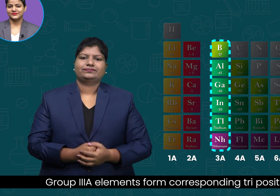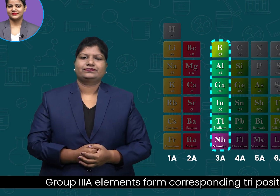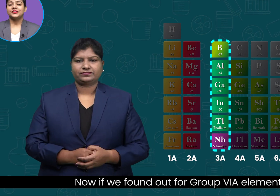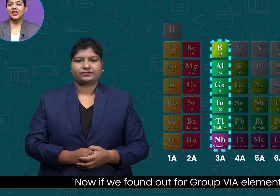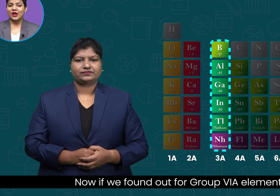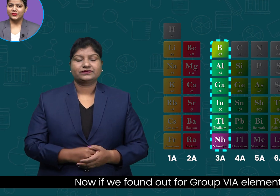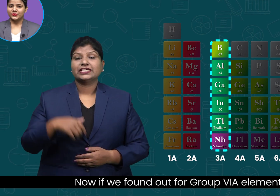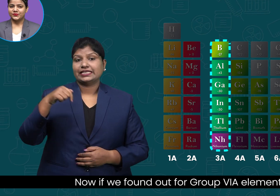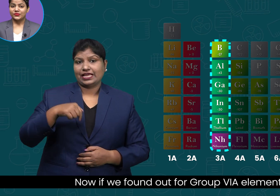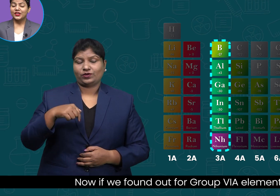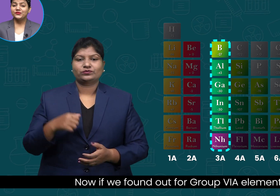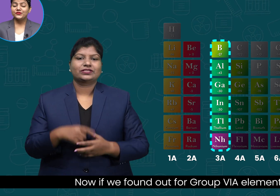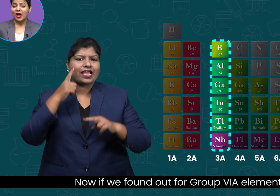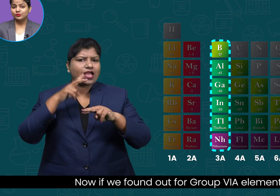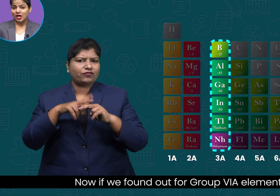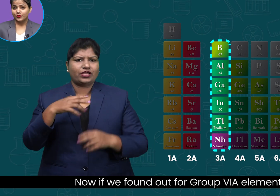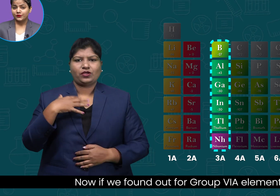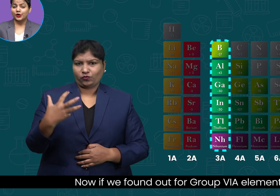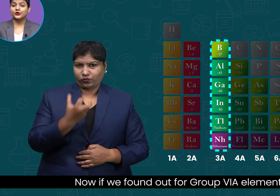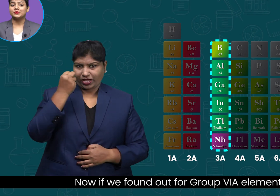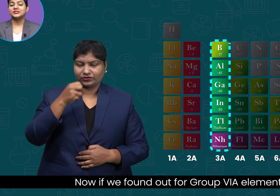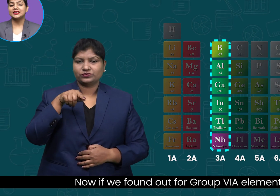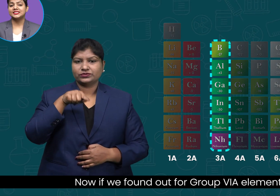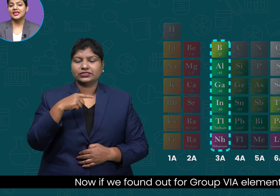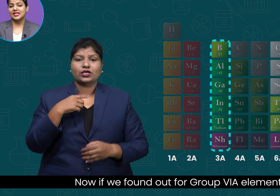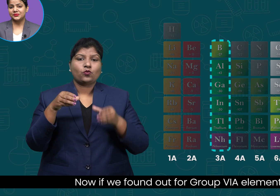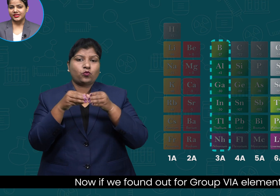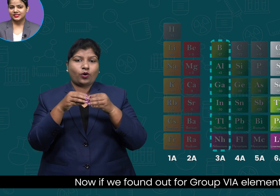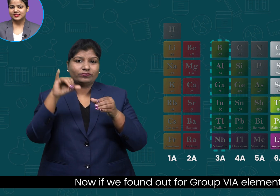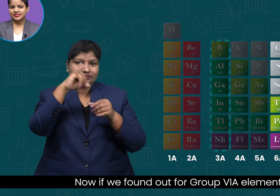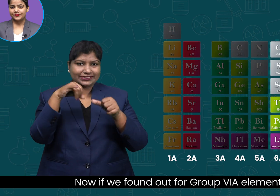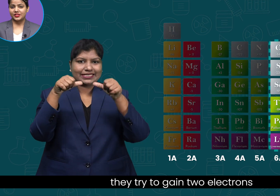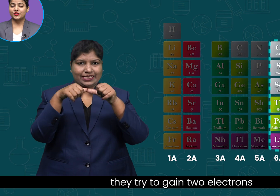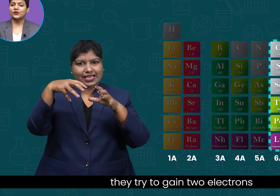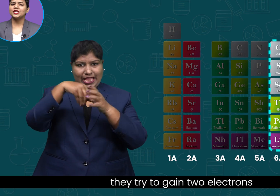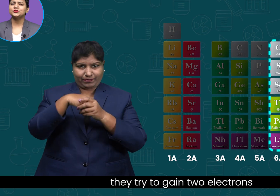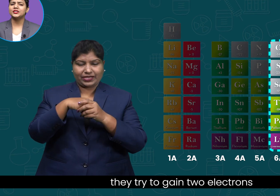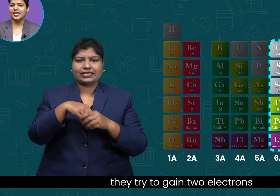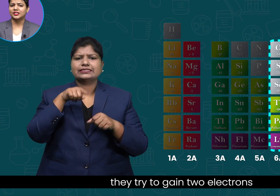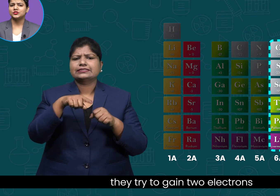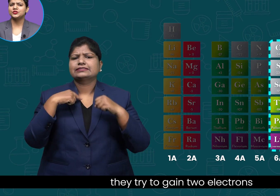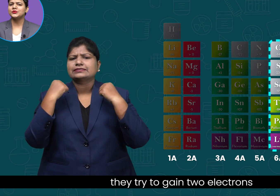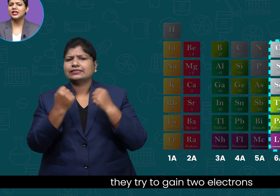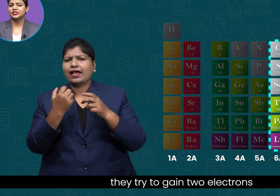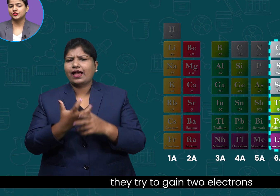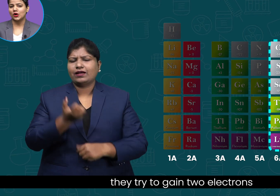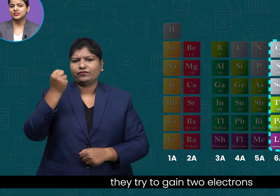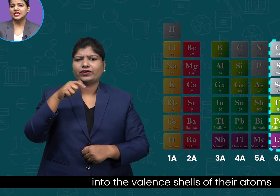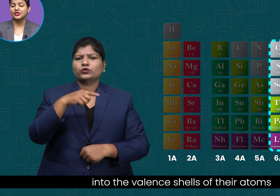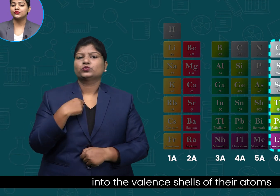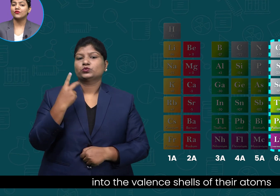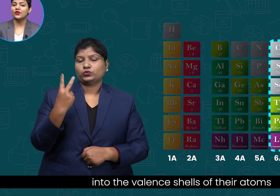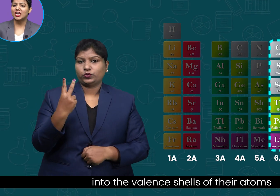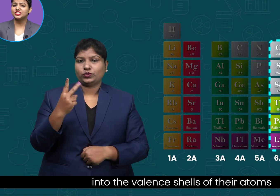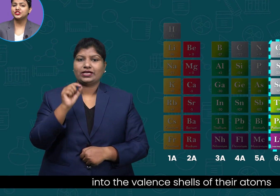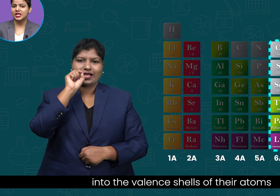Now, if we found out for group 6A elements They try to gain 2 electrons